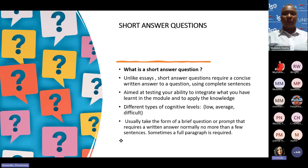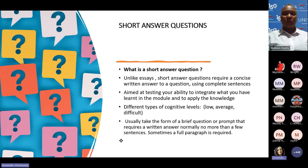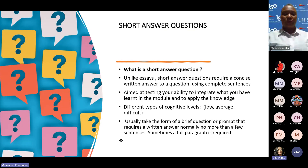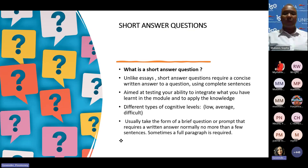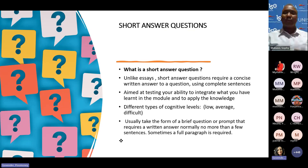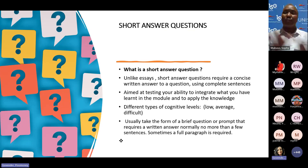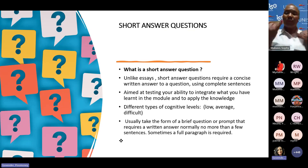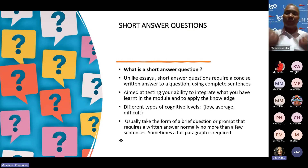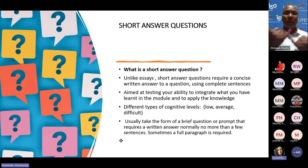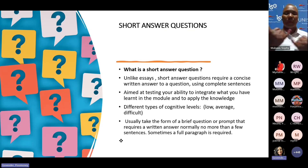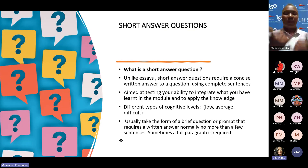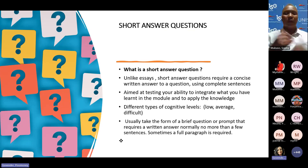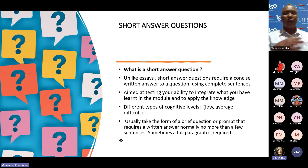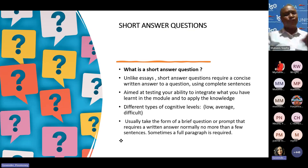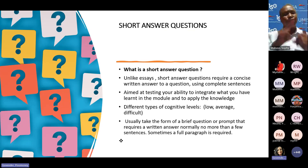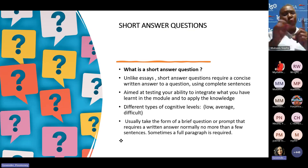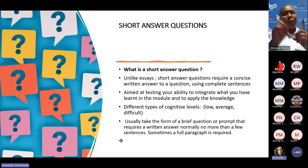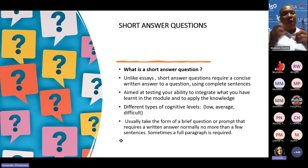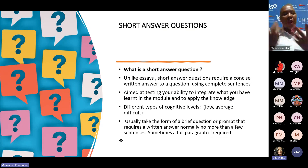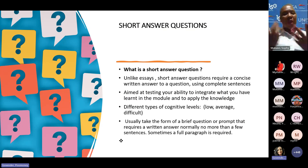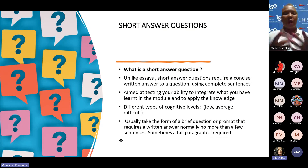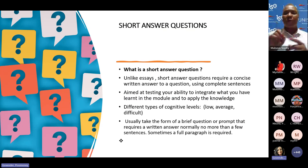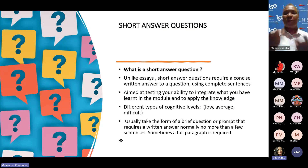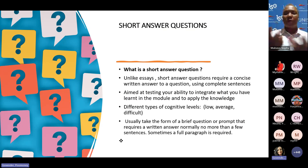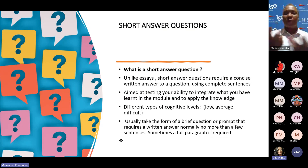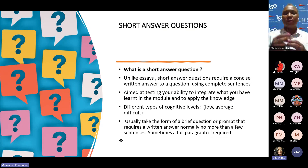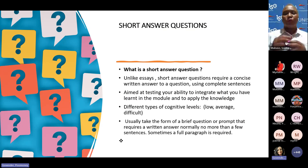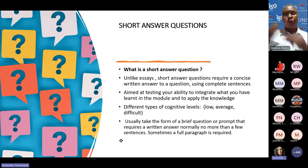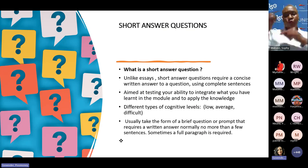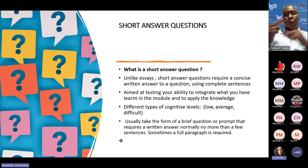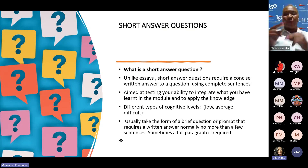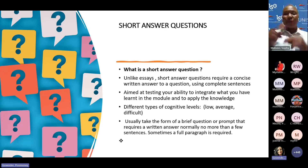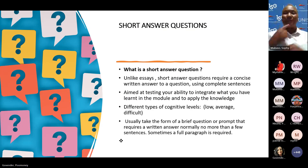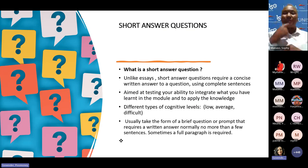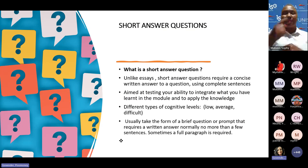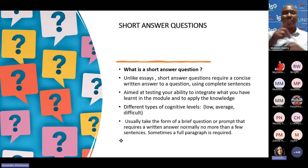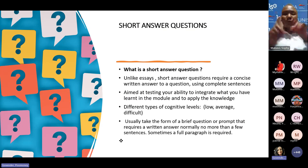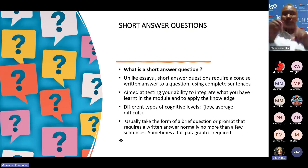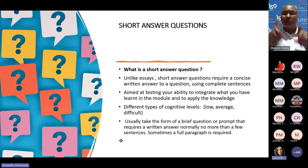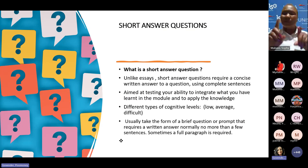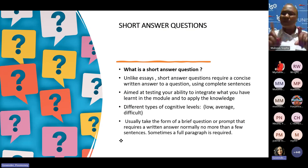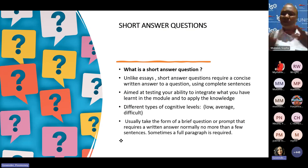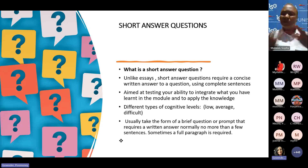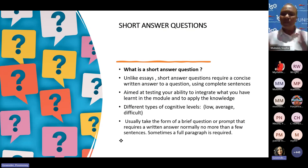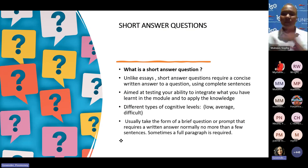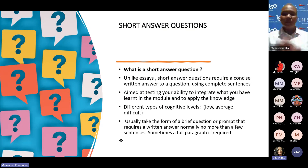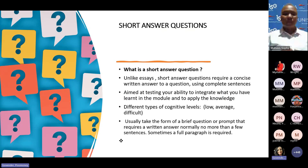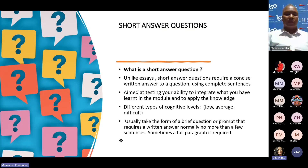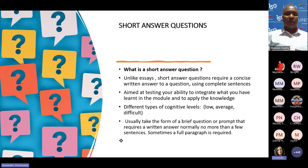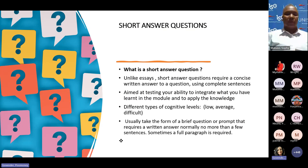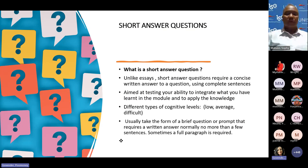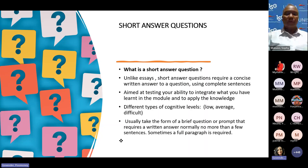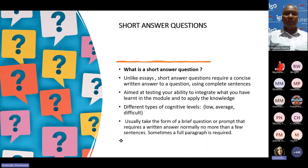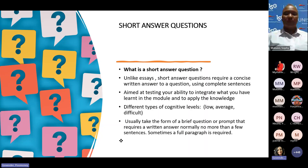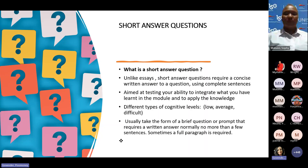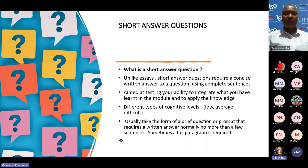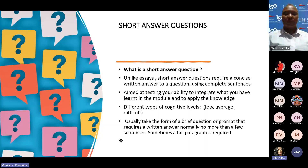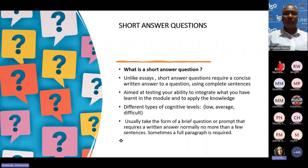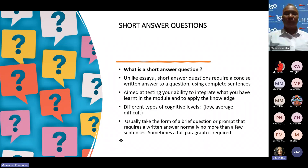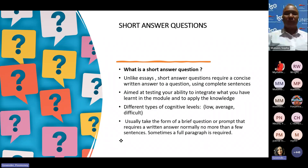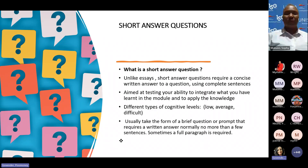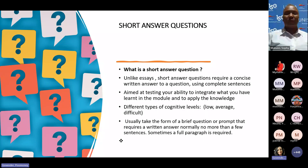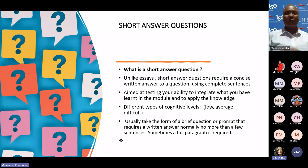Now, let us look at what is a short answer question, right? So a short answer